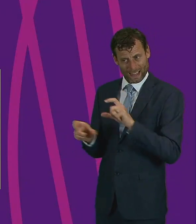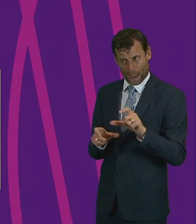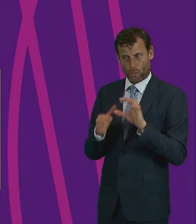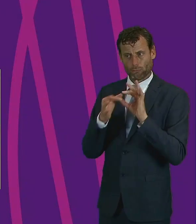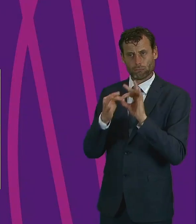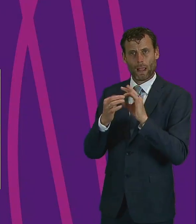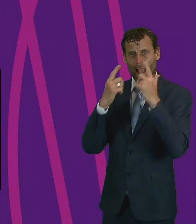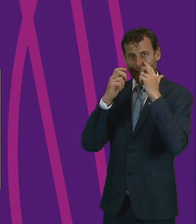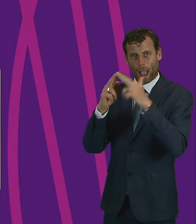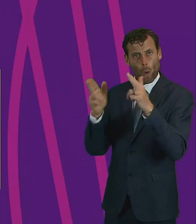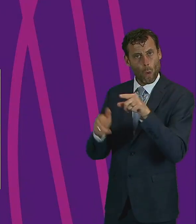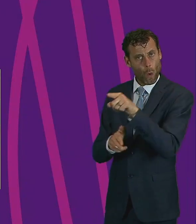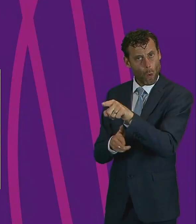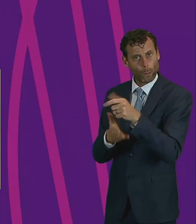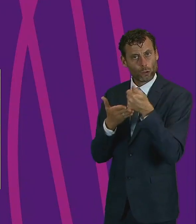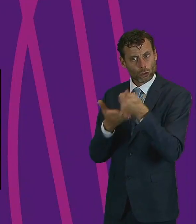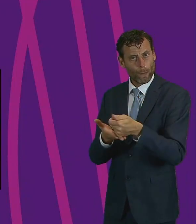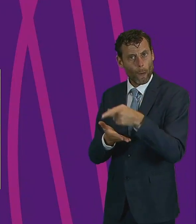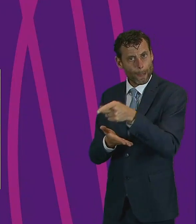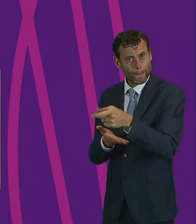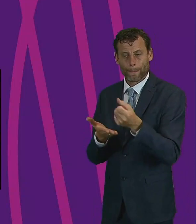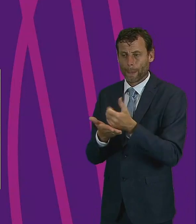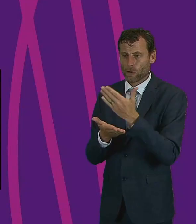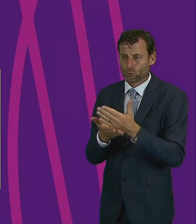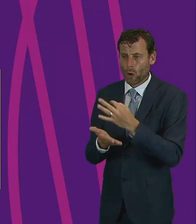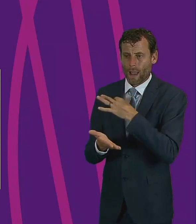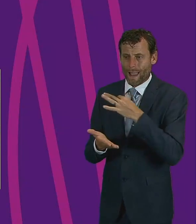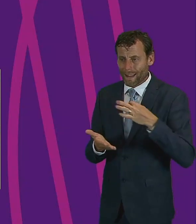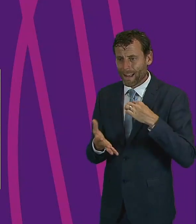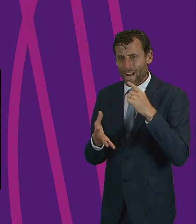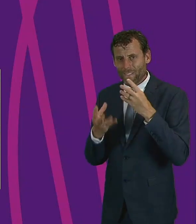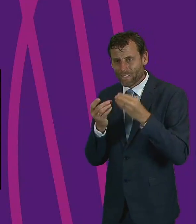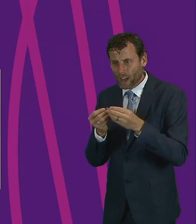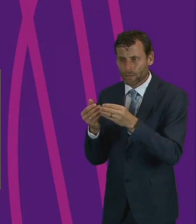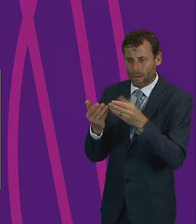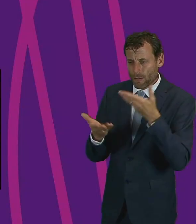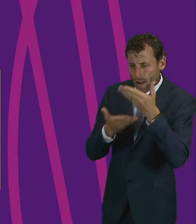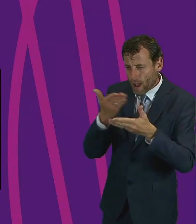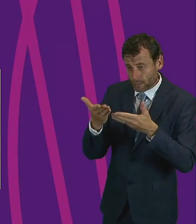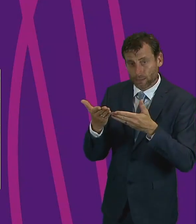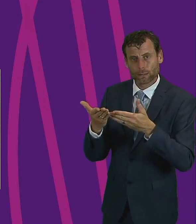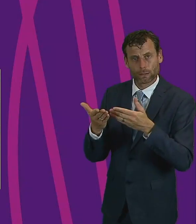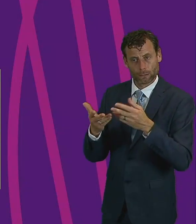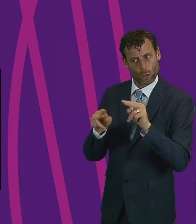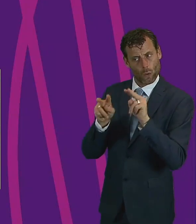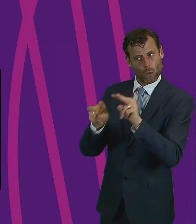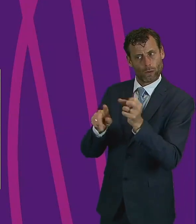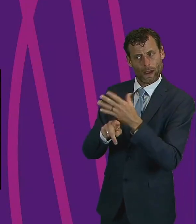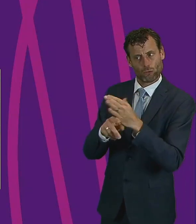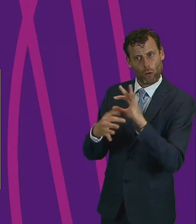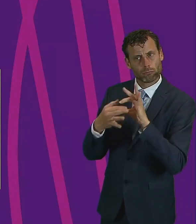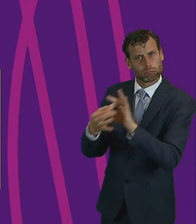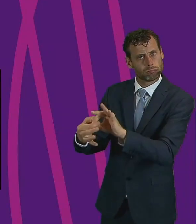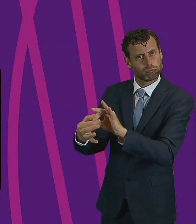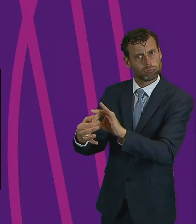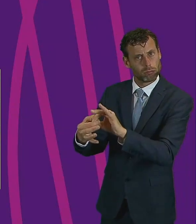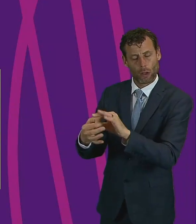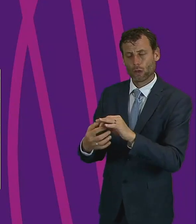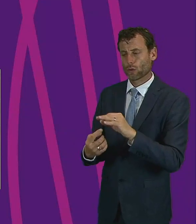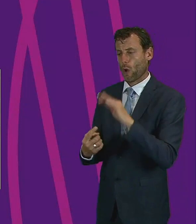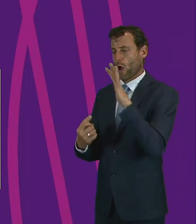that we have seen, making sure the clinical advice and guidance is where it needs to be, building on the strong links that exist between